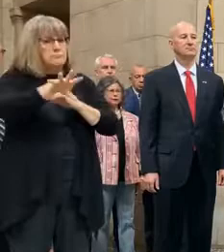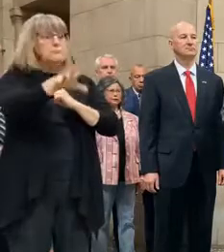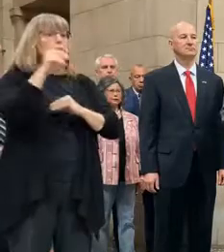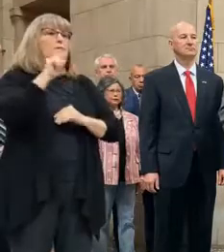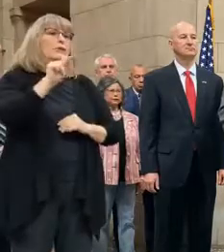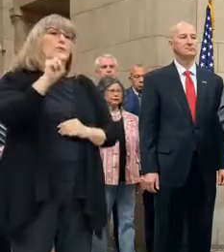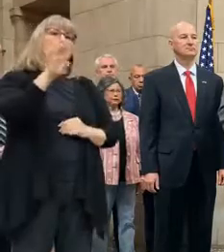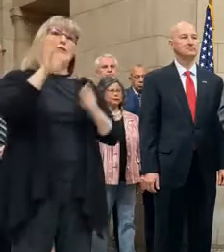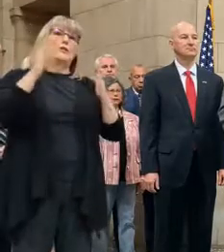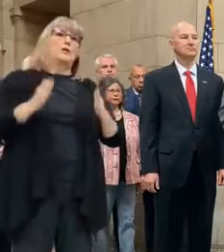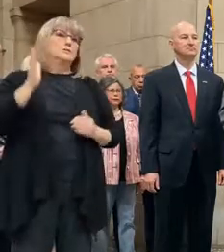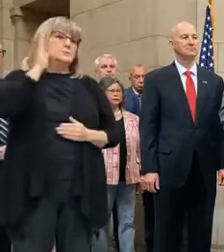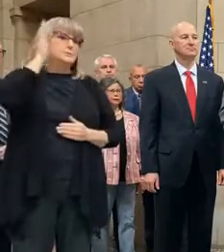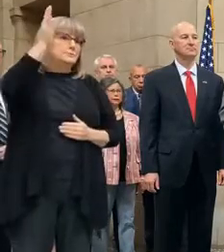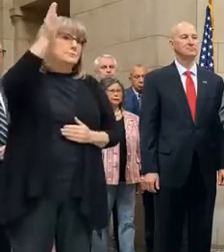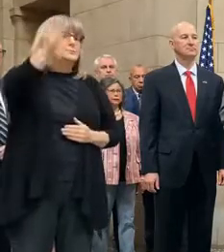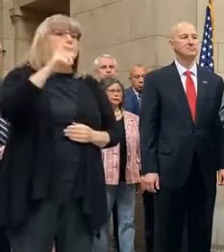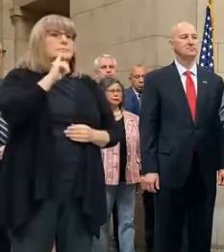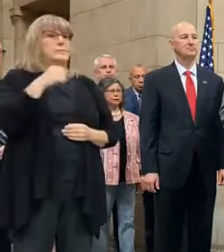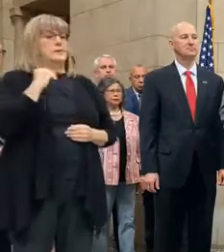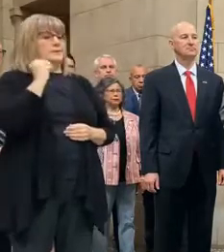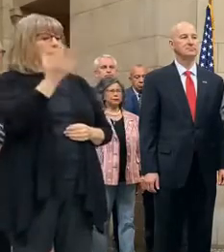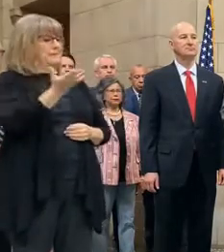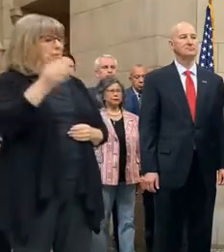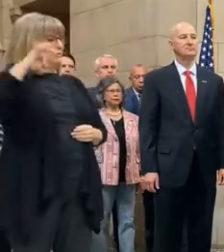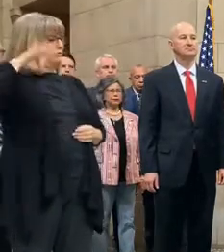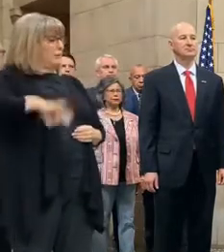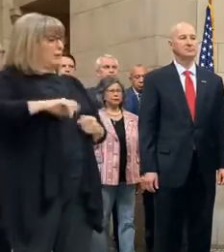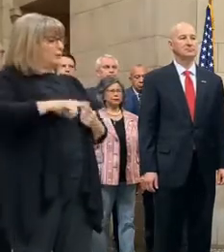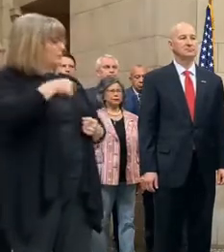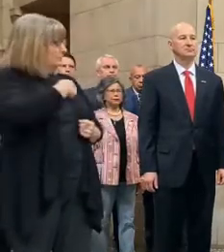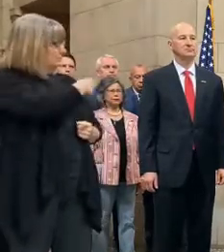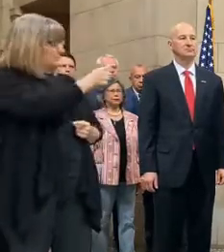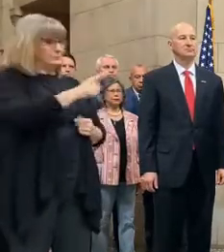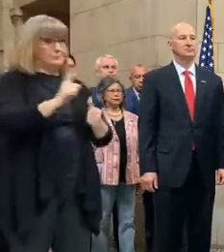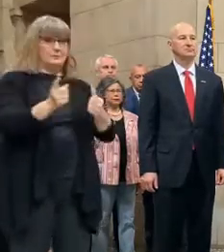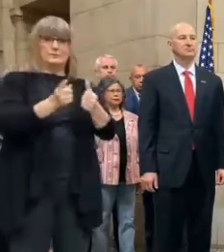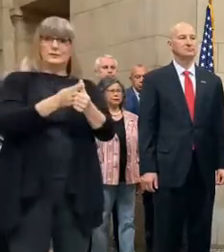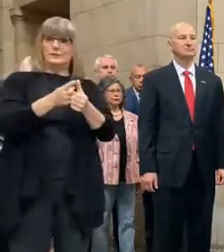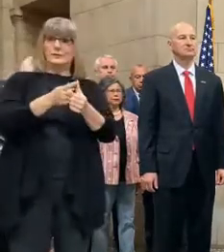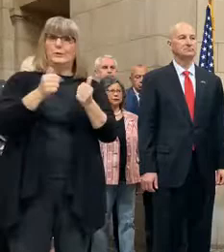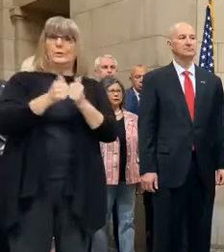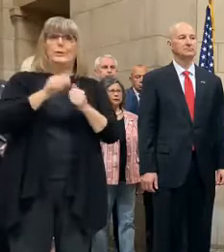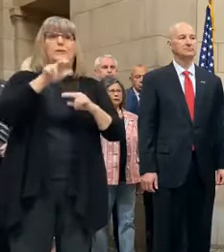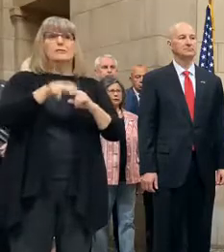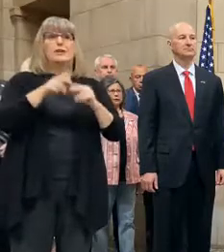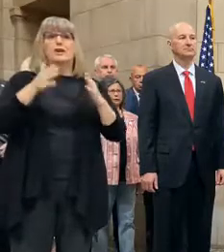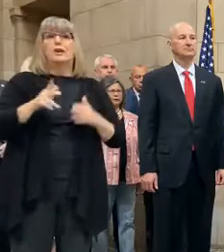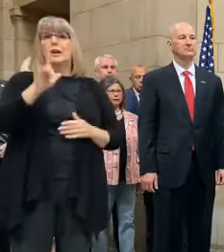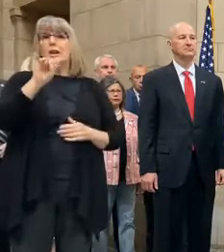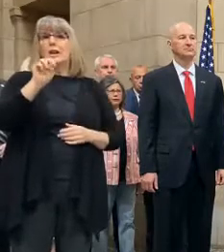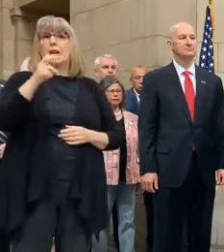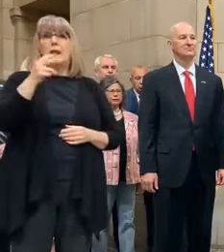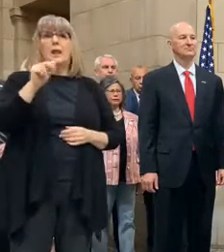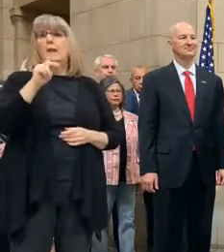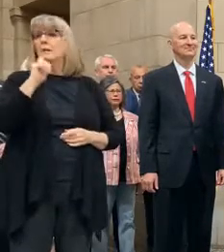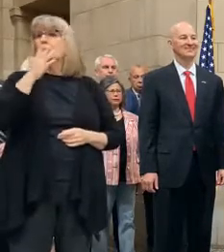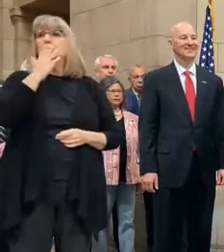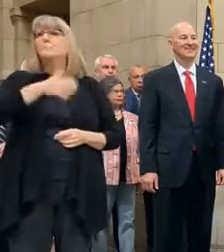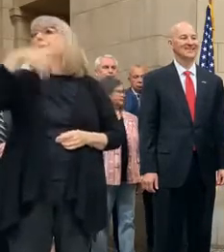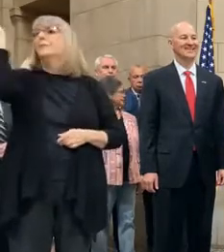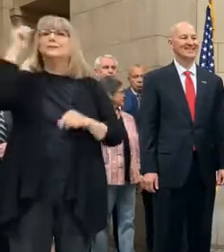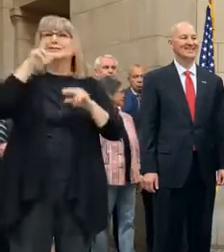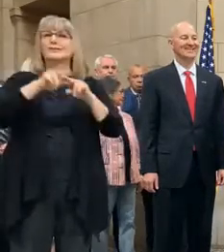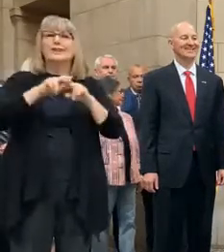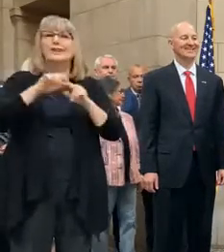Nebraskans. And I give all the credit to the people behind me, who, starting first and foremost with Chair Linehan, who I think is the best